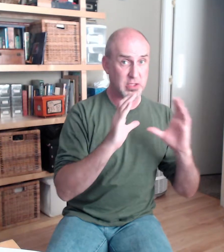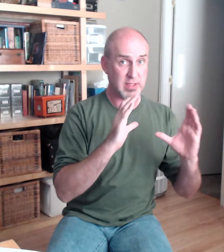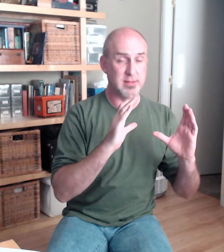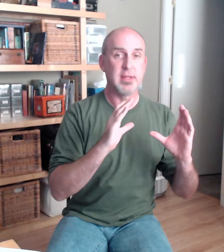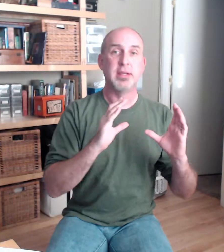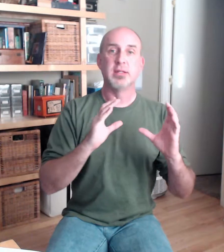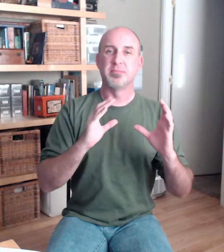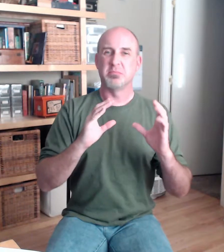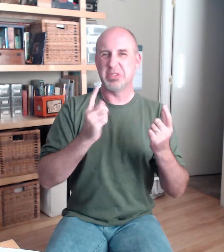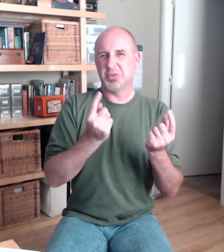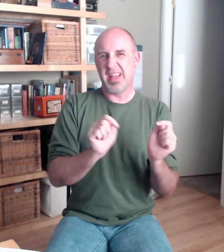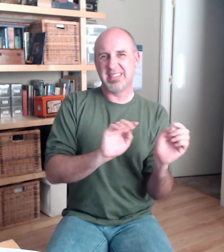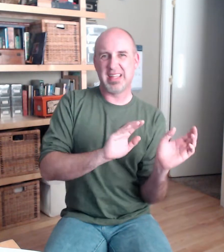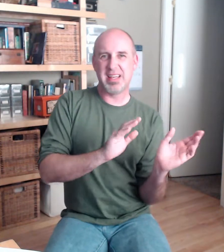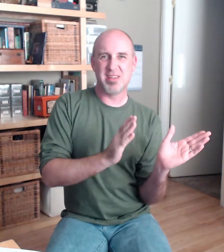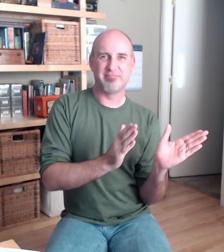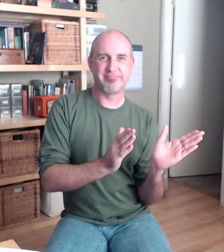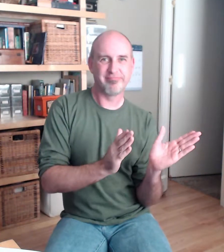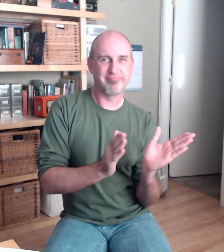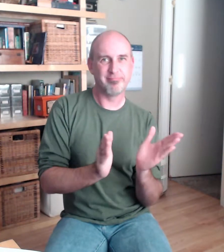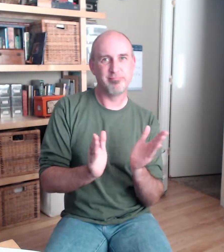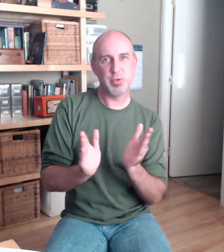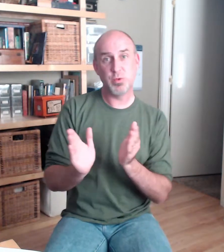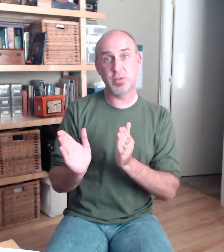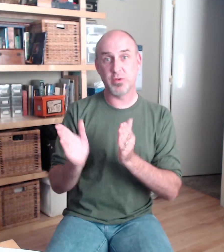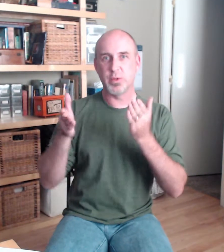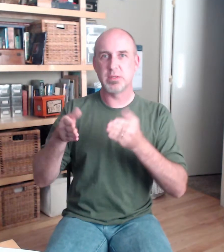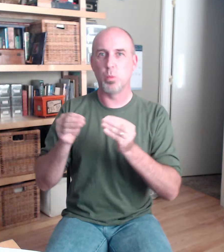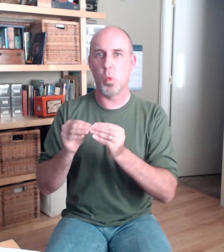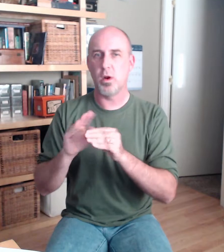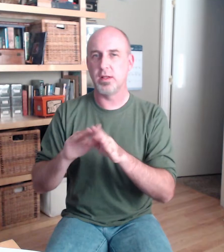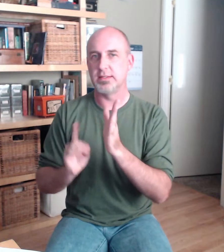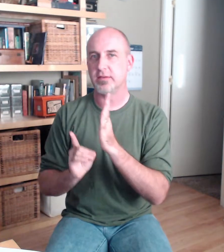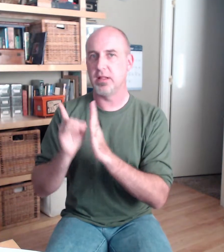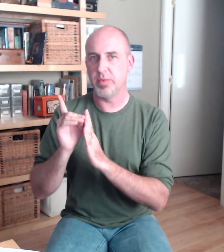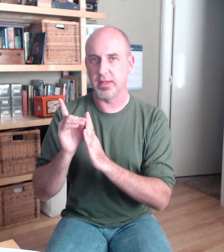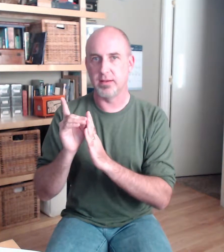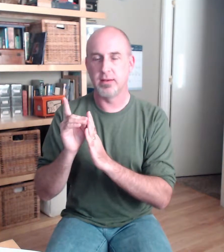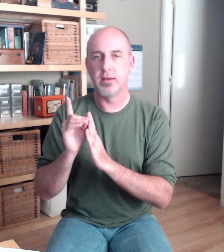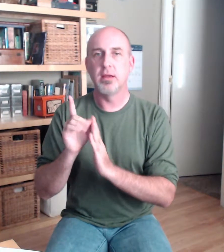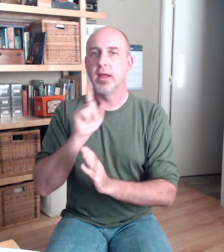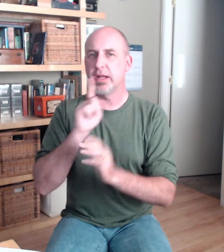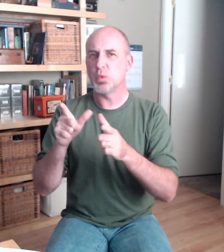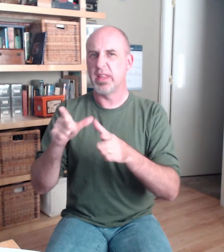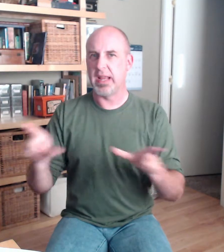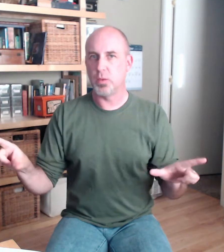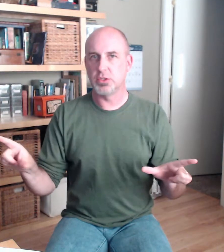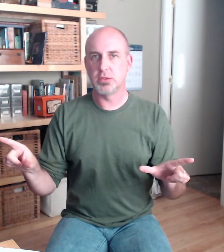communication, but trying to kind of move the focus more on developing actual language. And